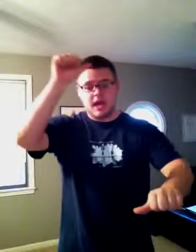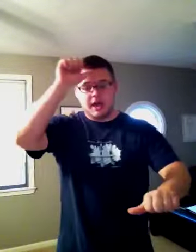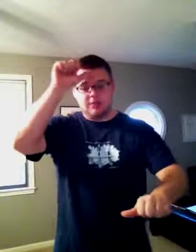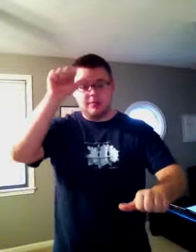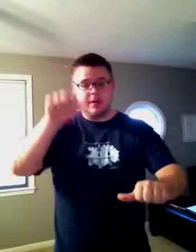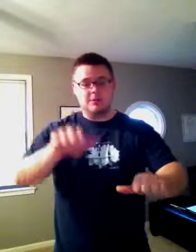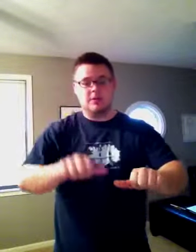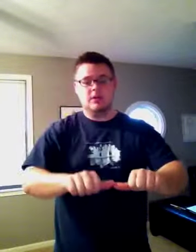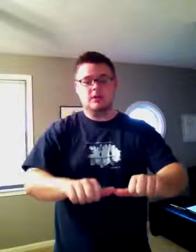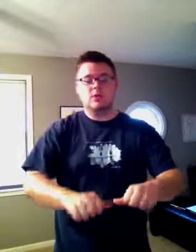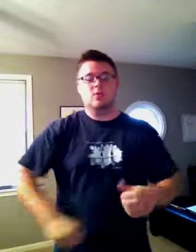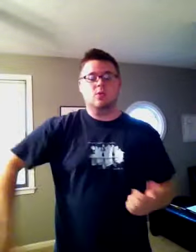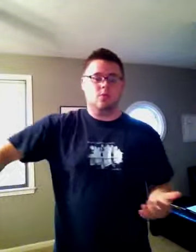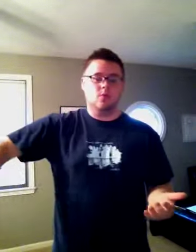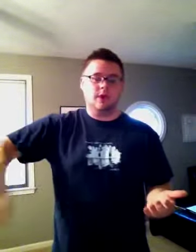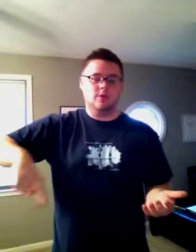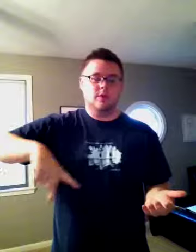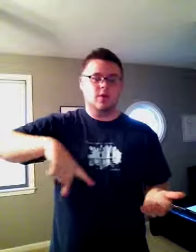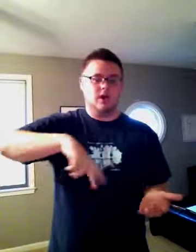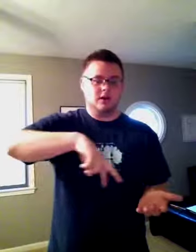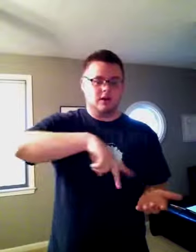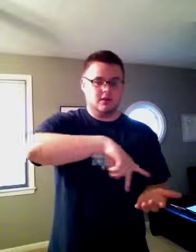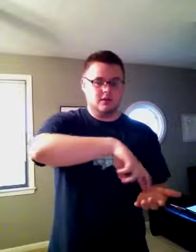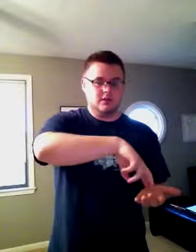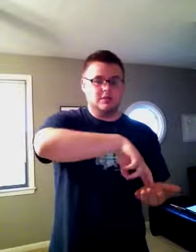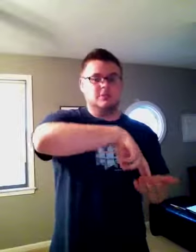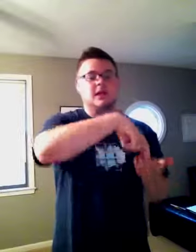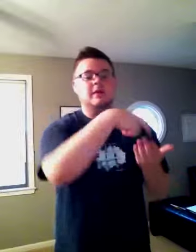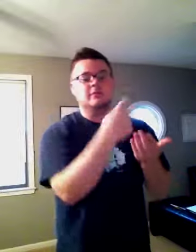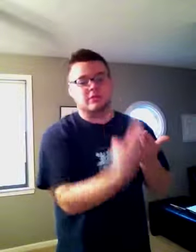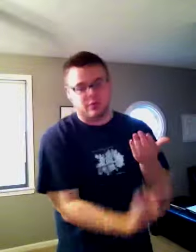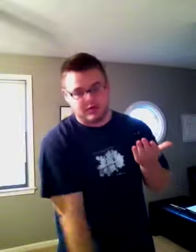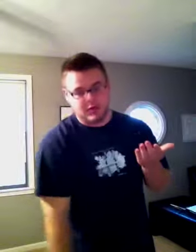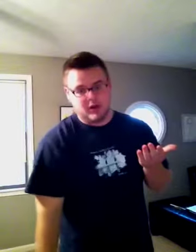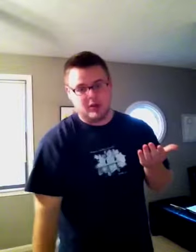And remember, when we walk, sometimes we fall.